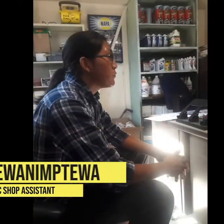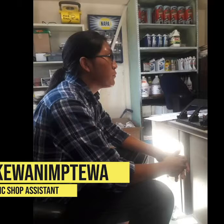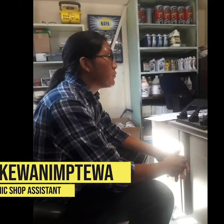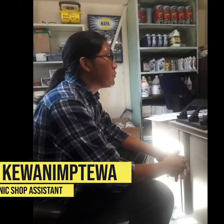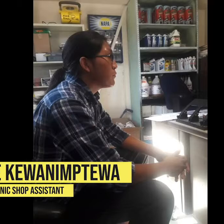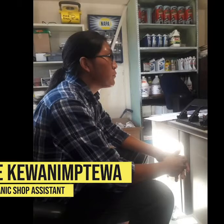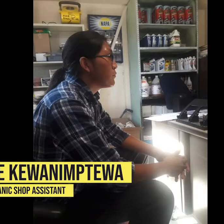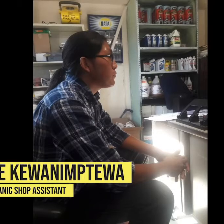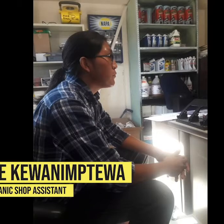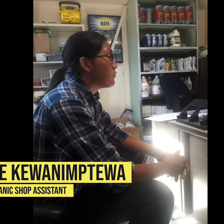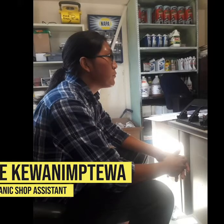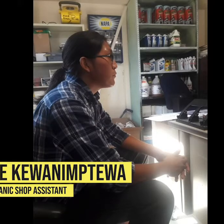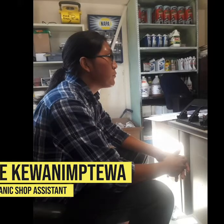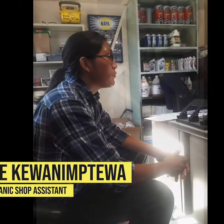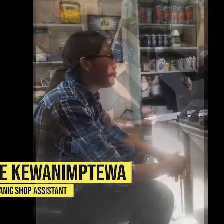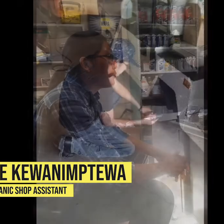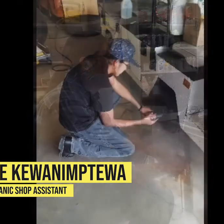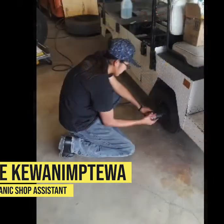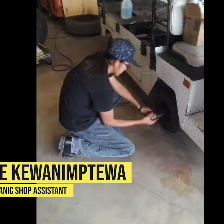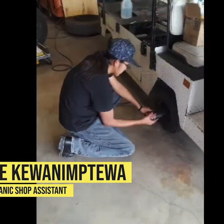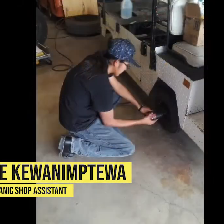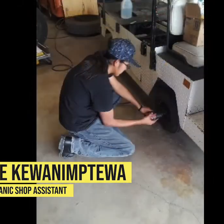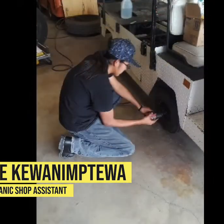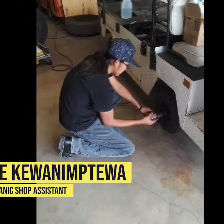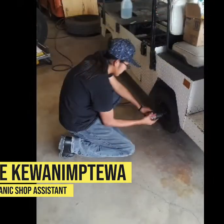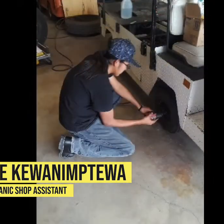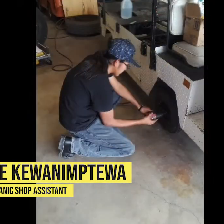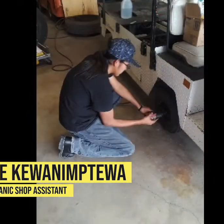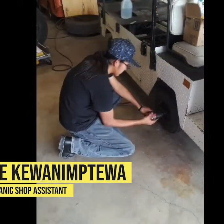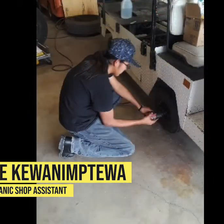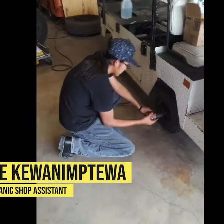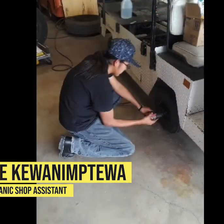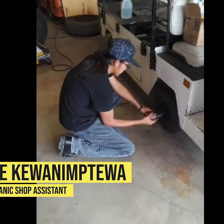Andre interviewing for his job. Andre working on a tire.